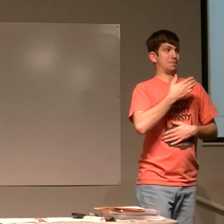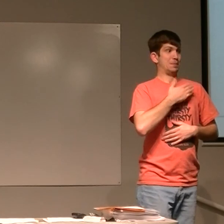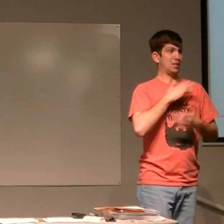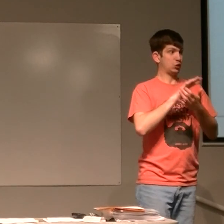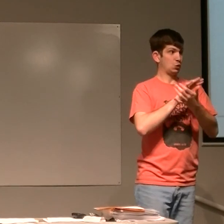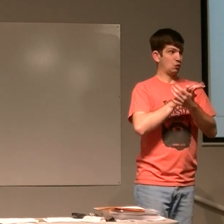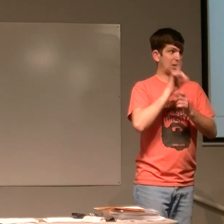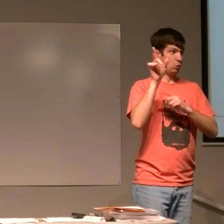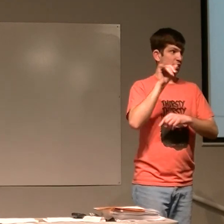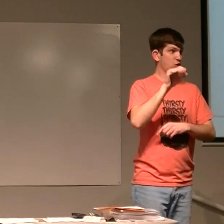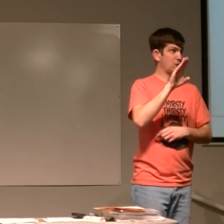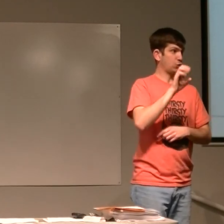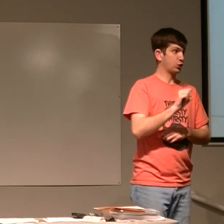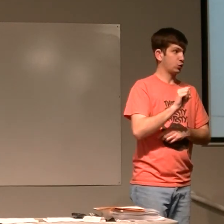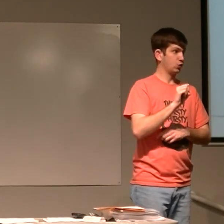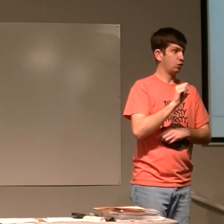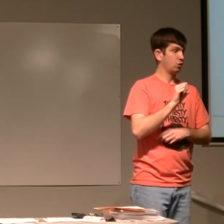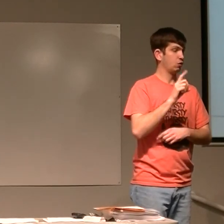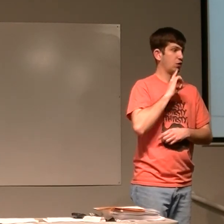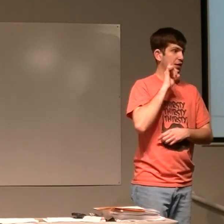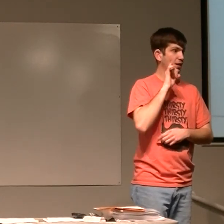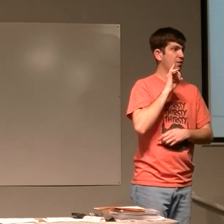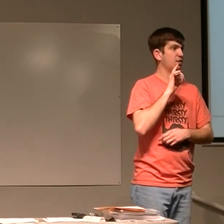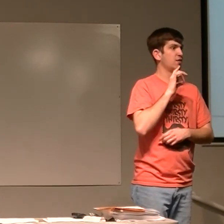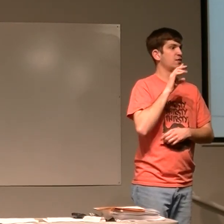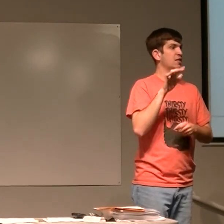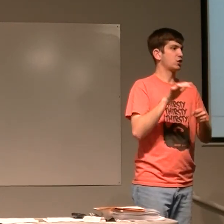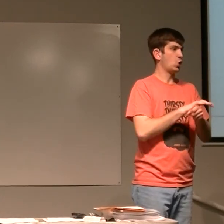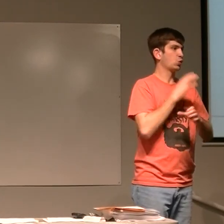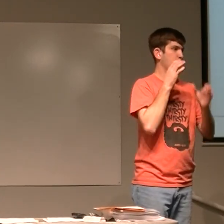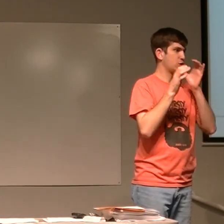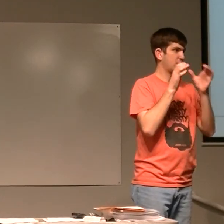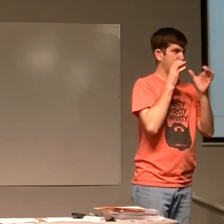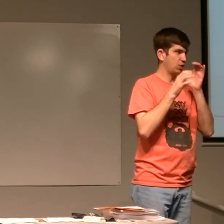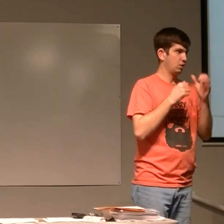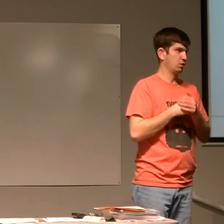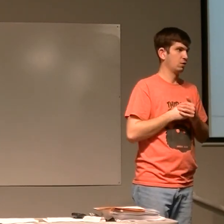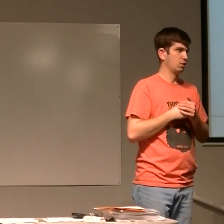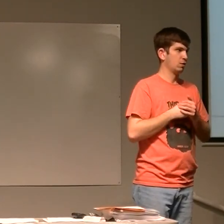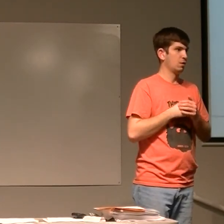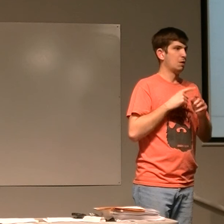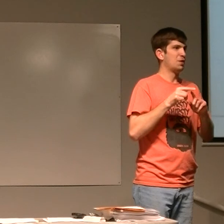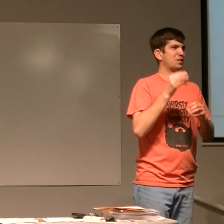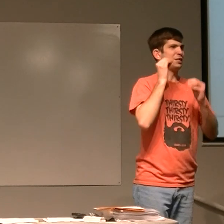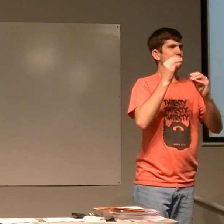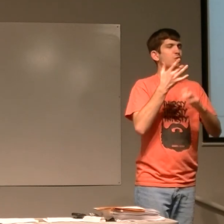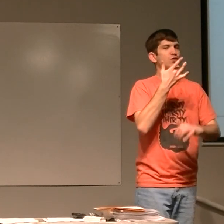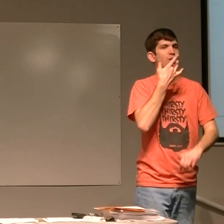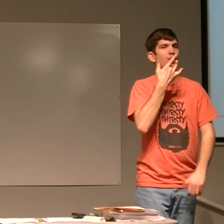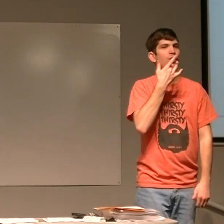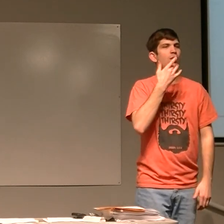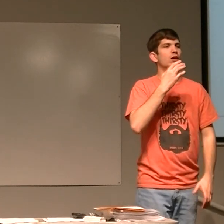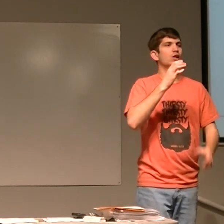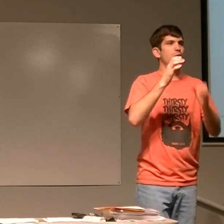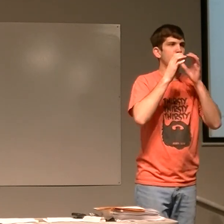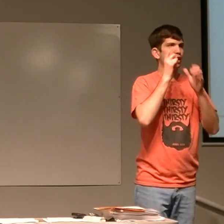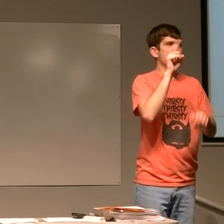my school that I went to, Chamber School for the Deaf, is total communication. But the teacher preferred communication